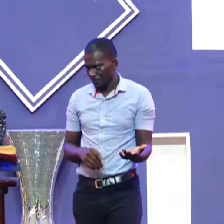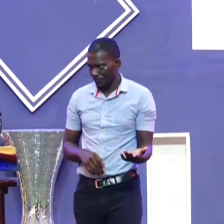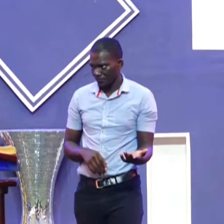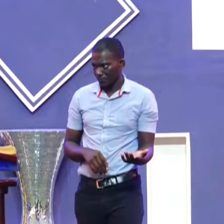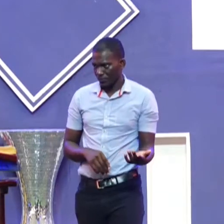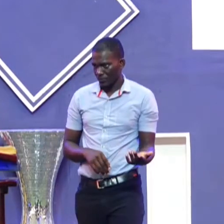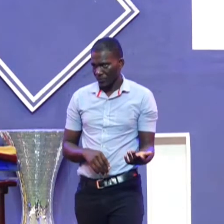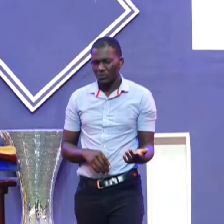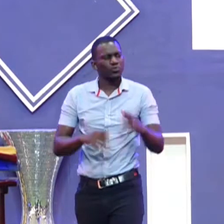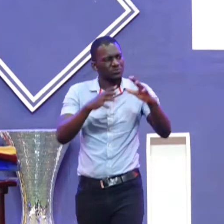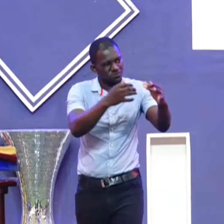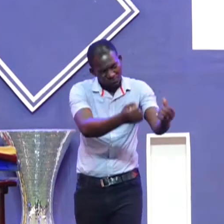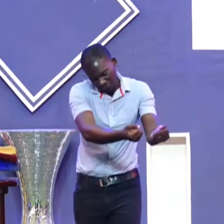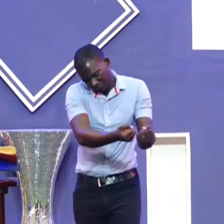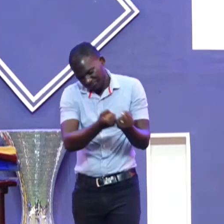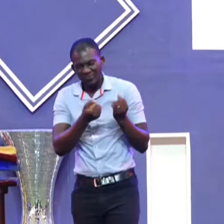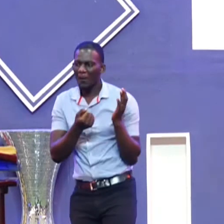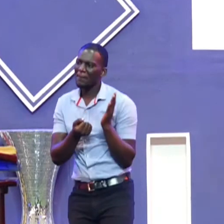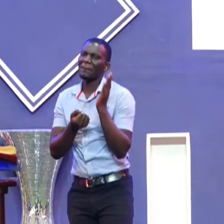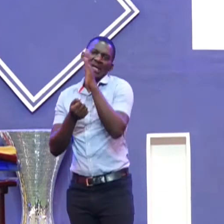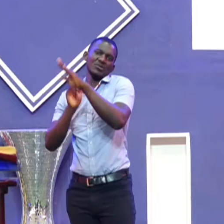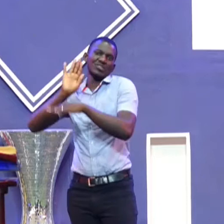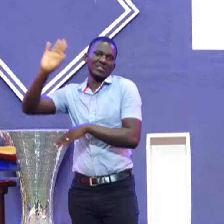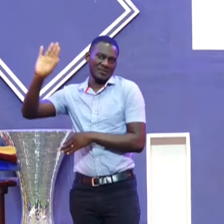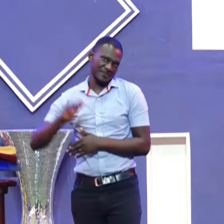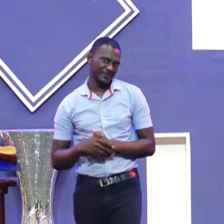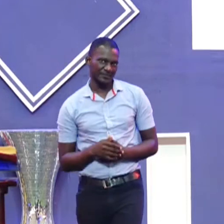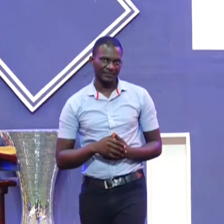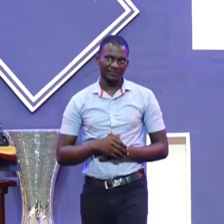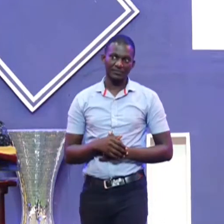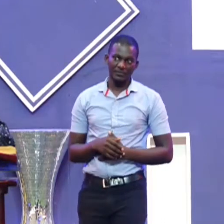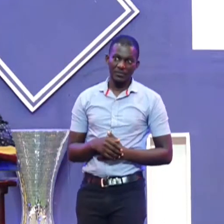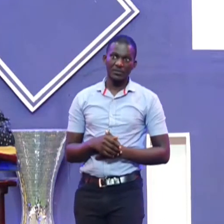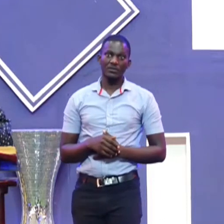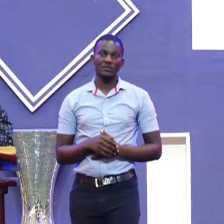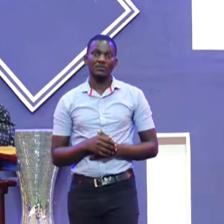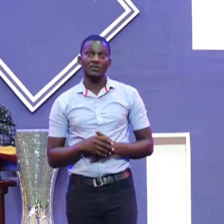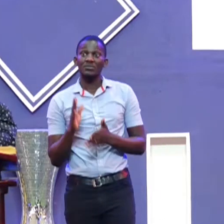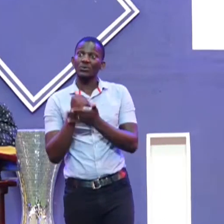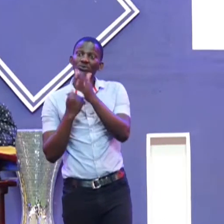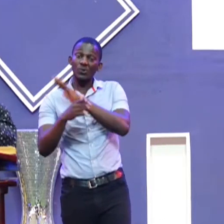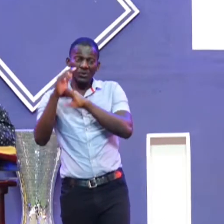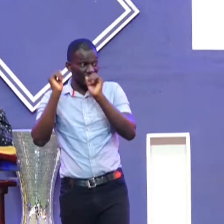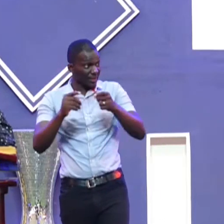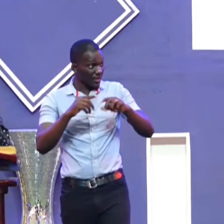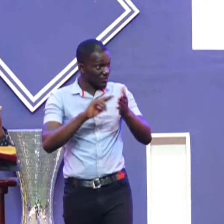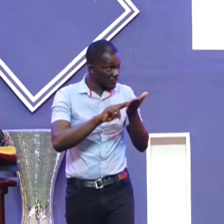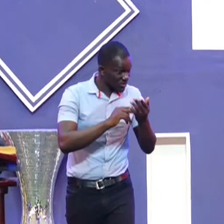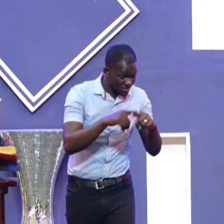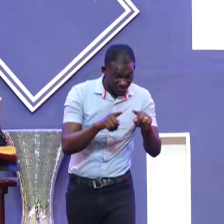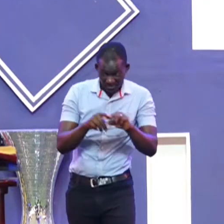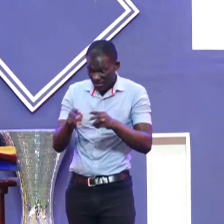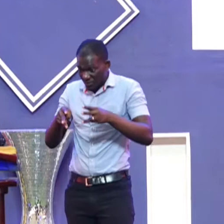okubanti abagwalula abazeyo that he may draw back them to himself. Kwa Katonda asobola okuzisengerizo n'ezenjawulo